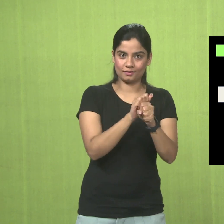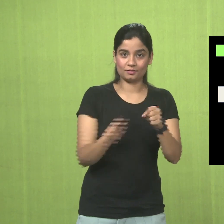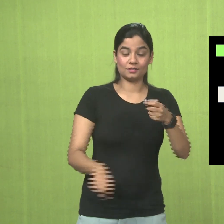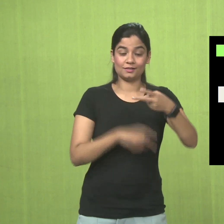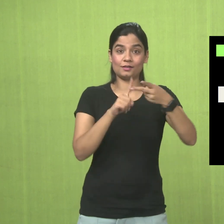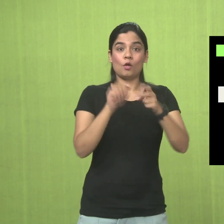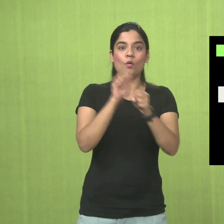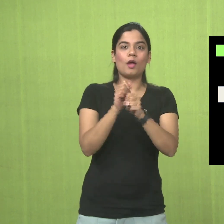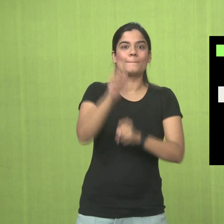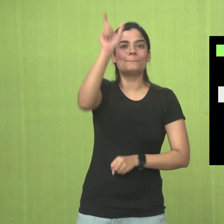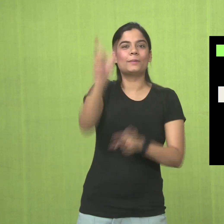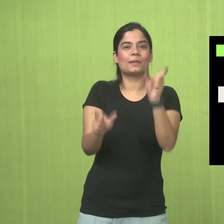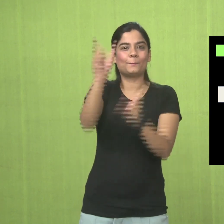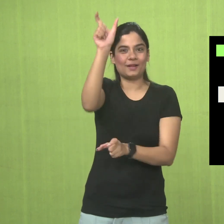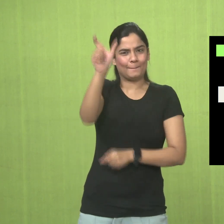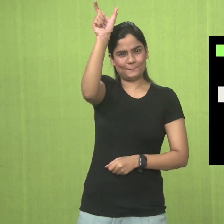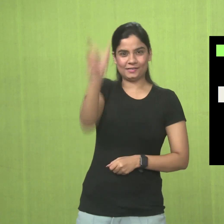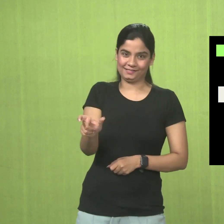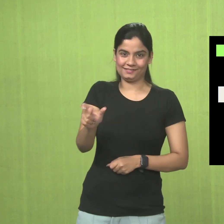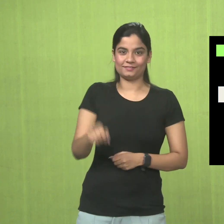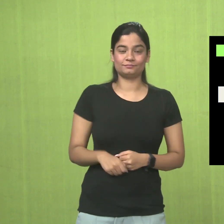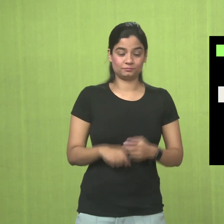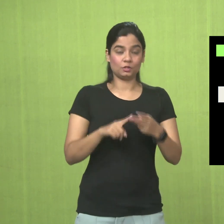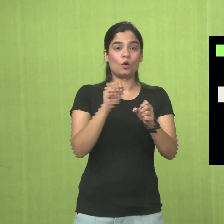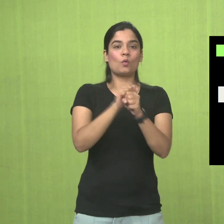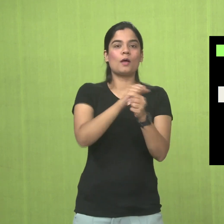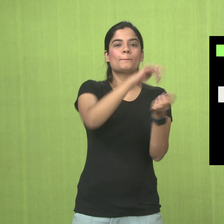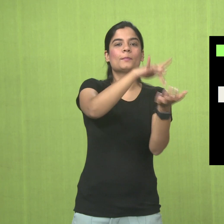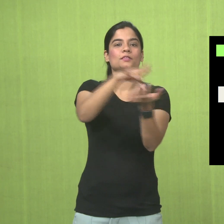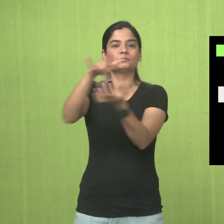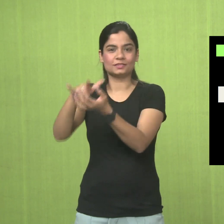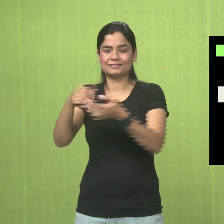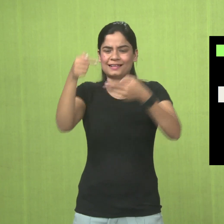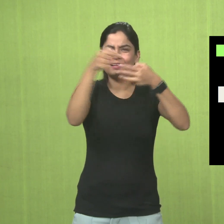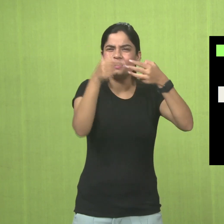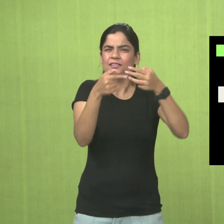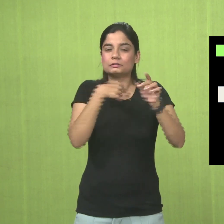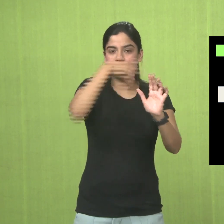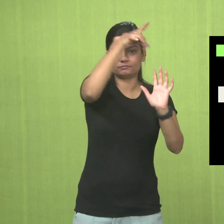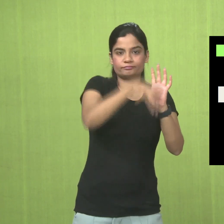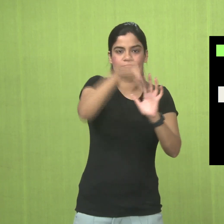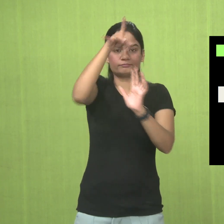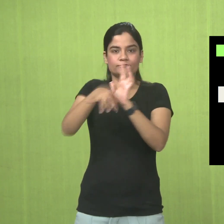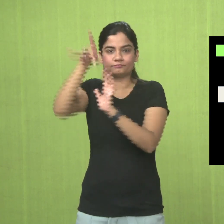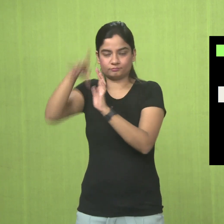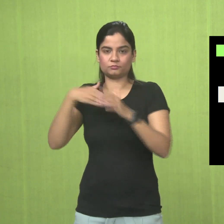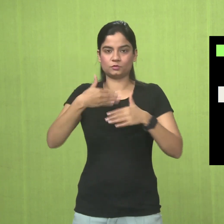work, worker, and workplace. These 3 components now I will explain to you.